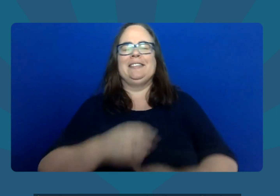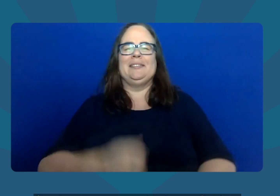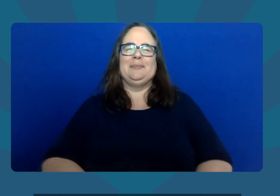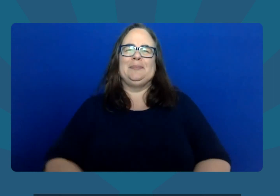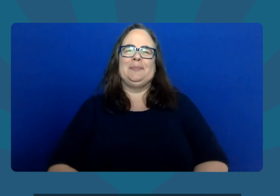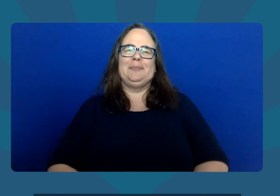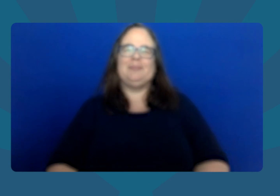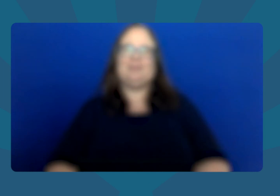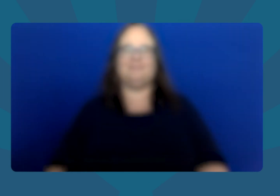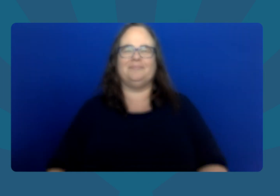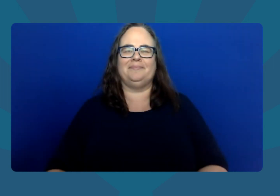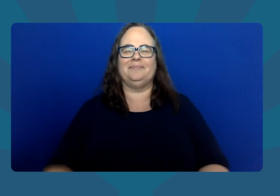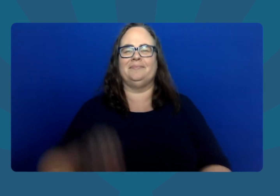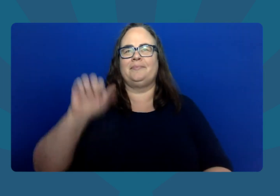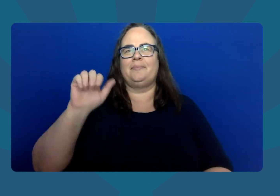districts.